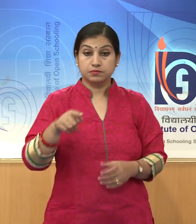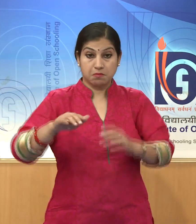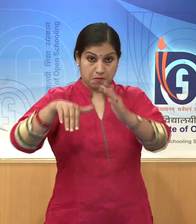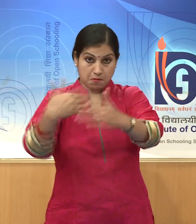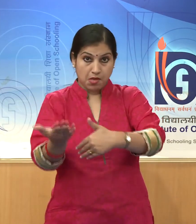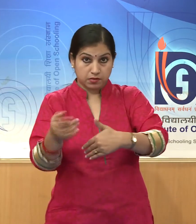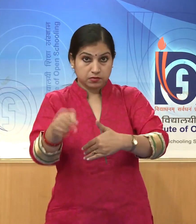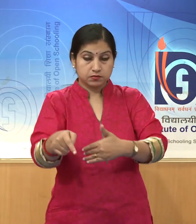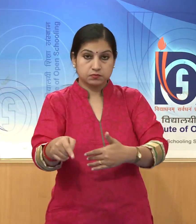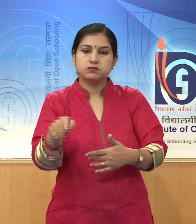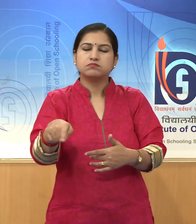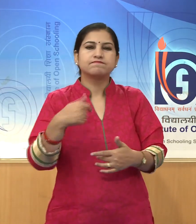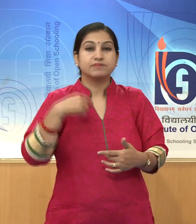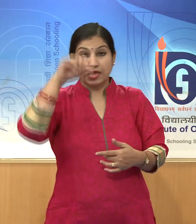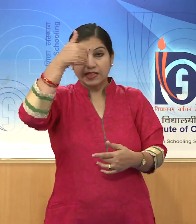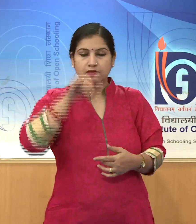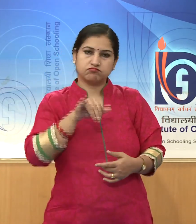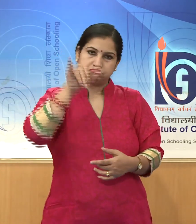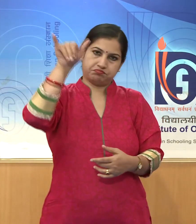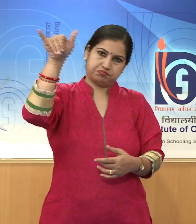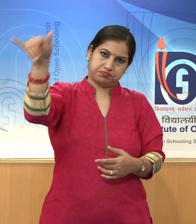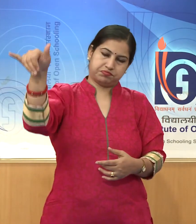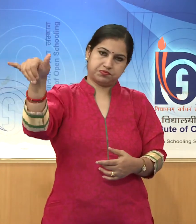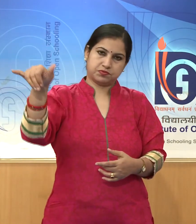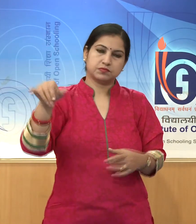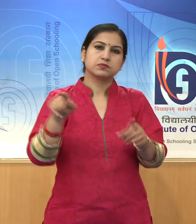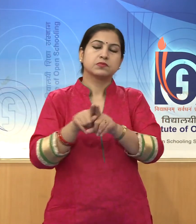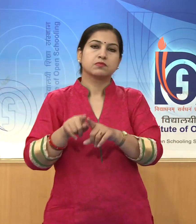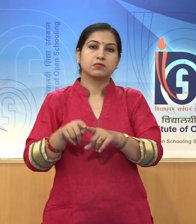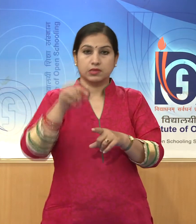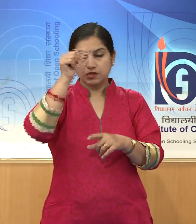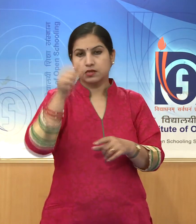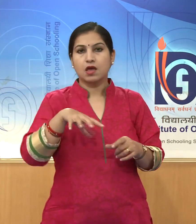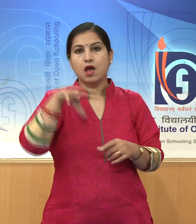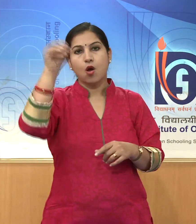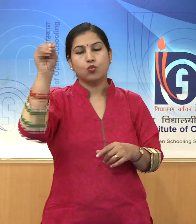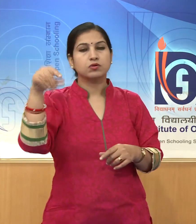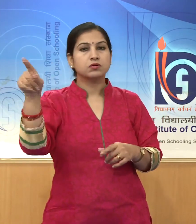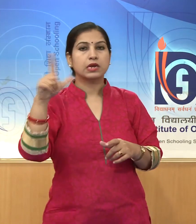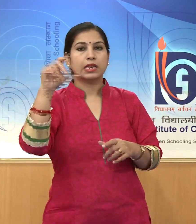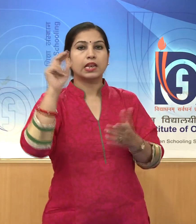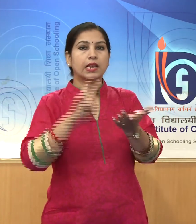Later, he left India and settled in London.